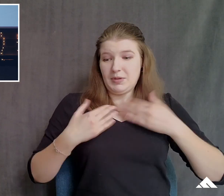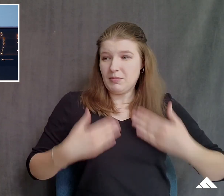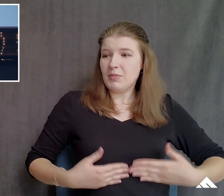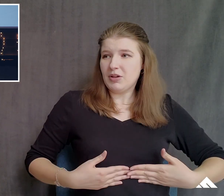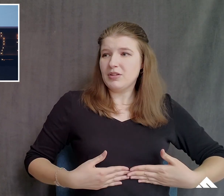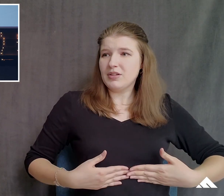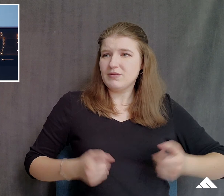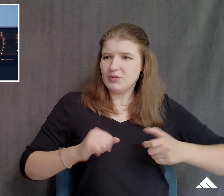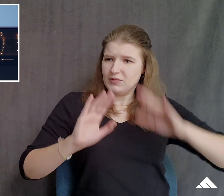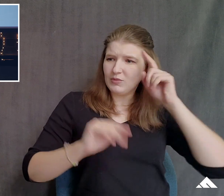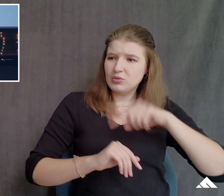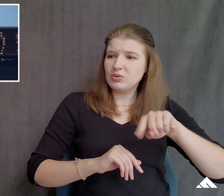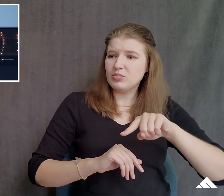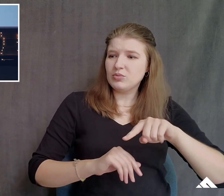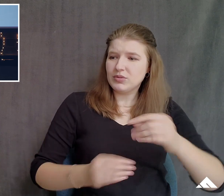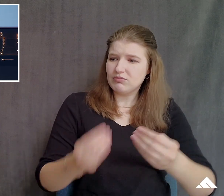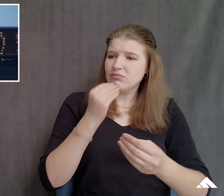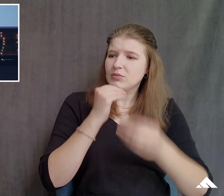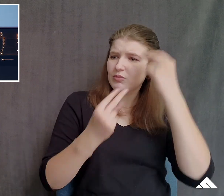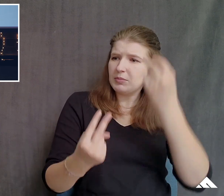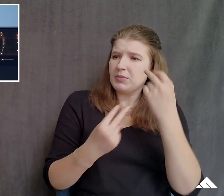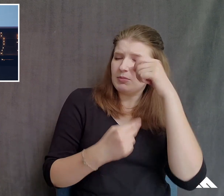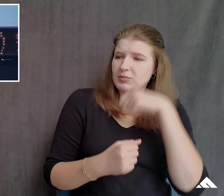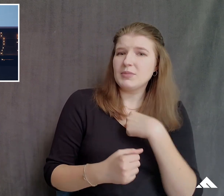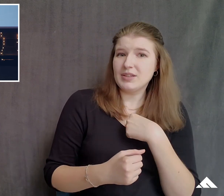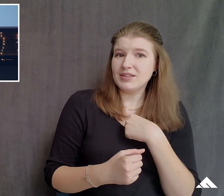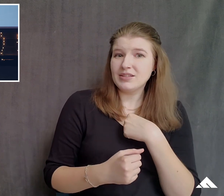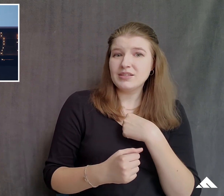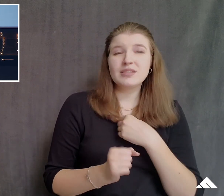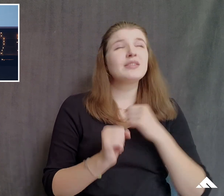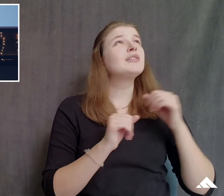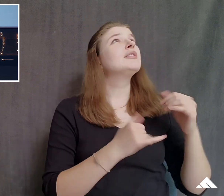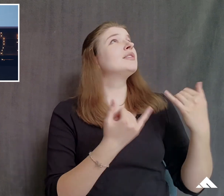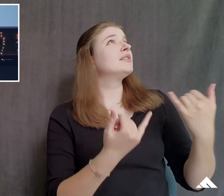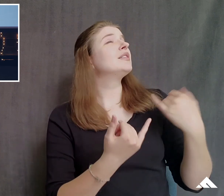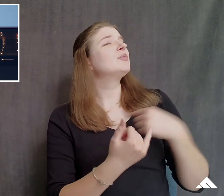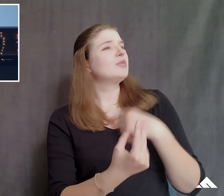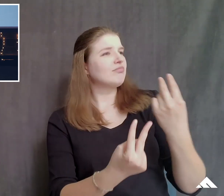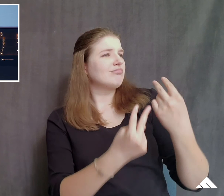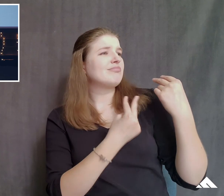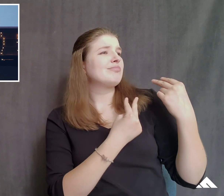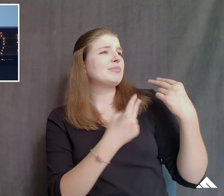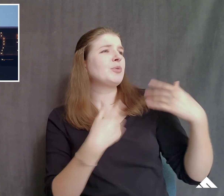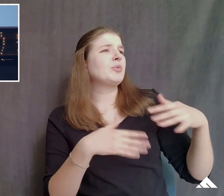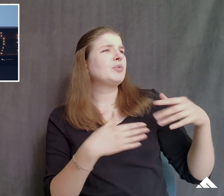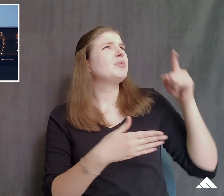Do this in remembrance of me." And so we remember today how much we've been